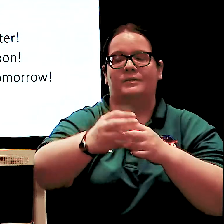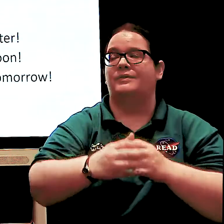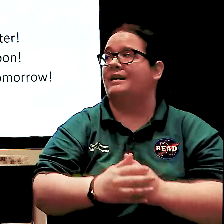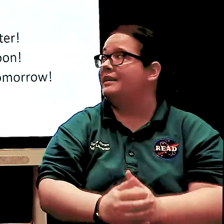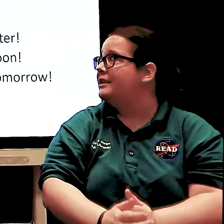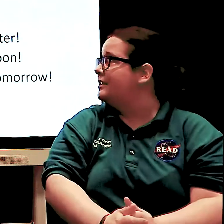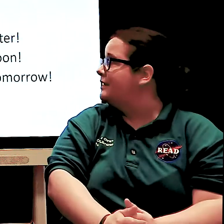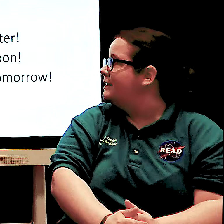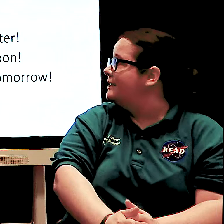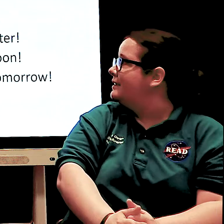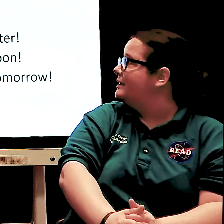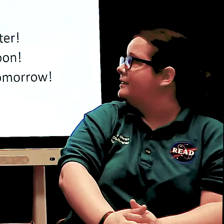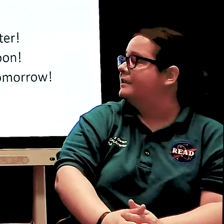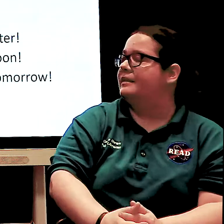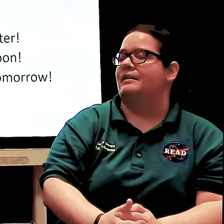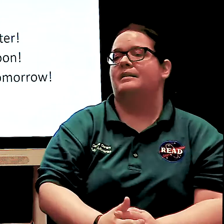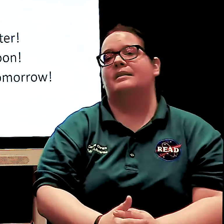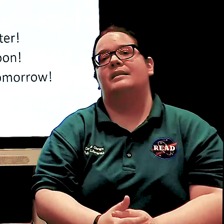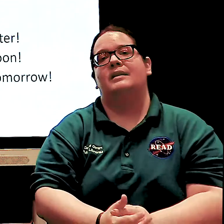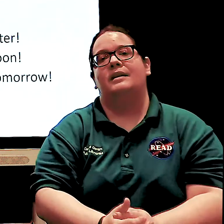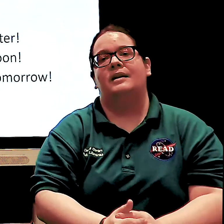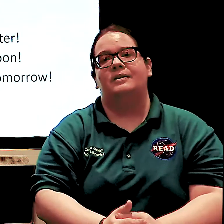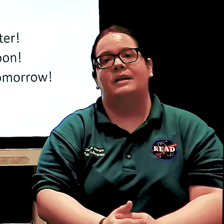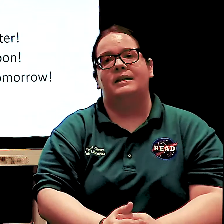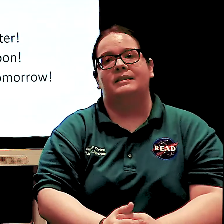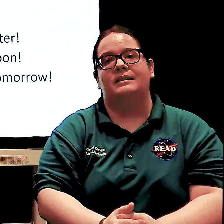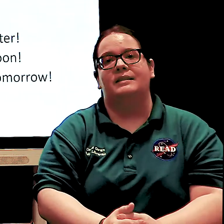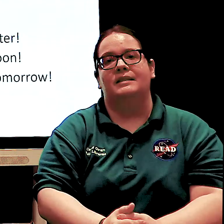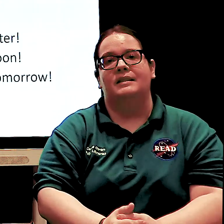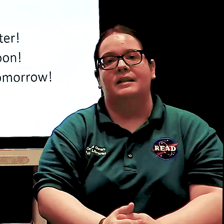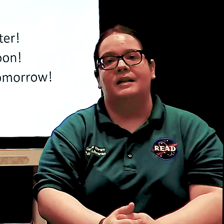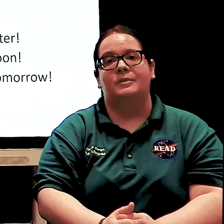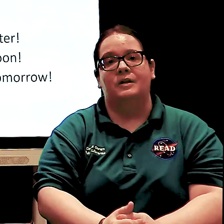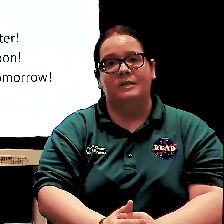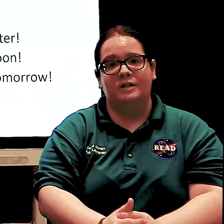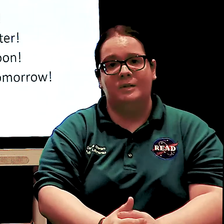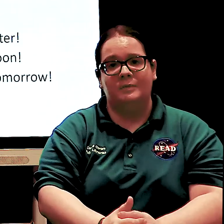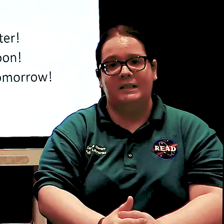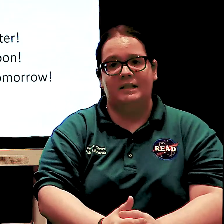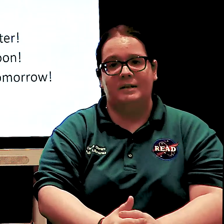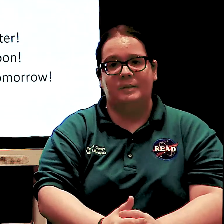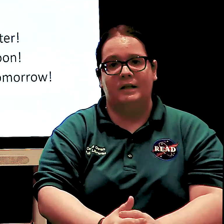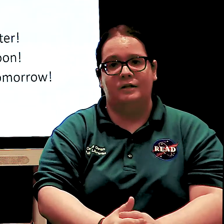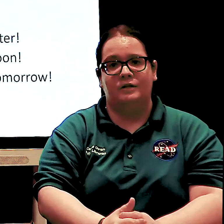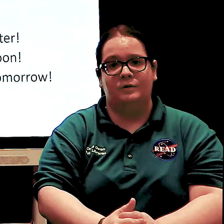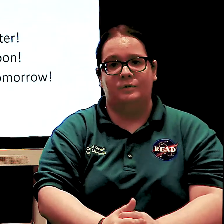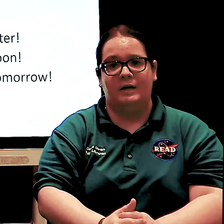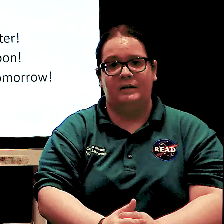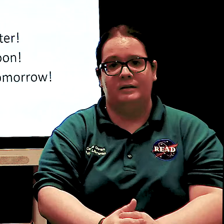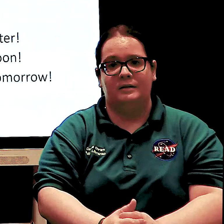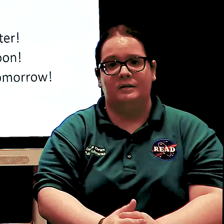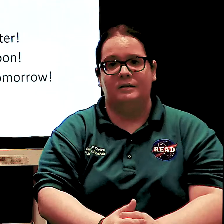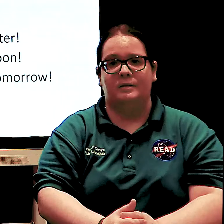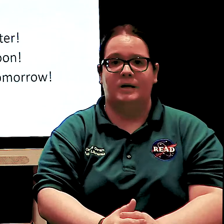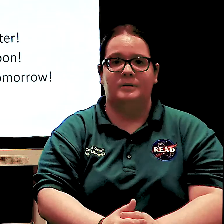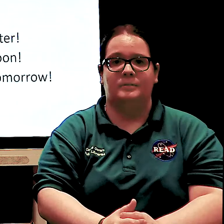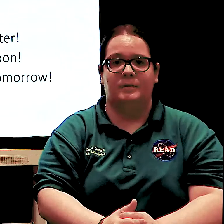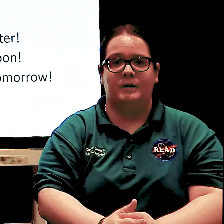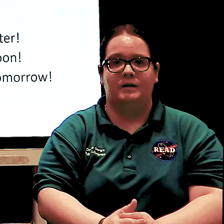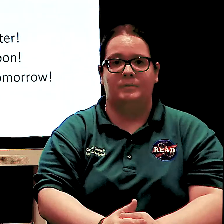Very good. All right. And we always hope that we see them again soon, right? Sometimes it might be a little bit